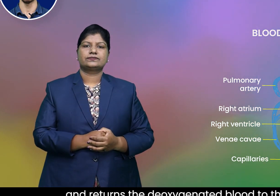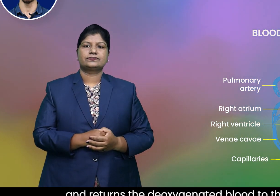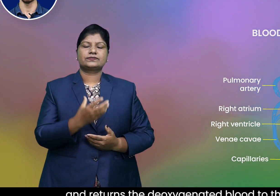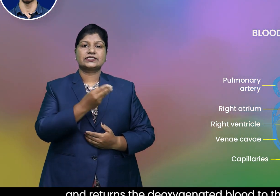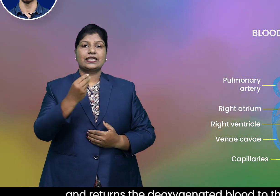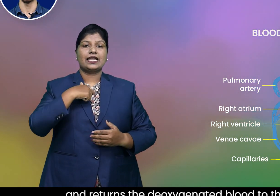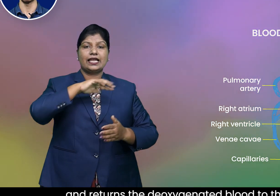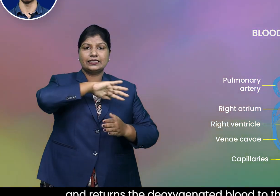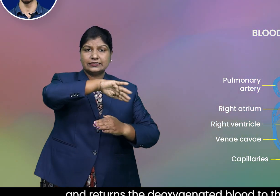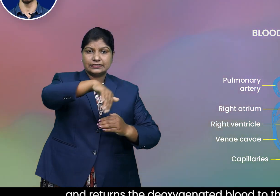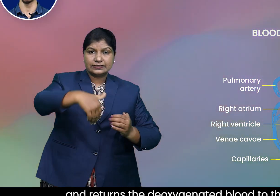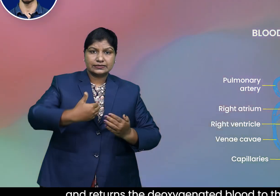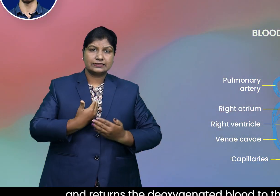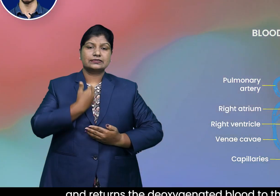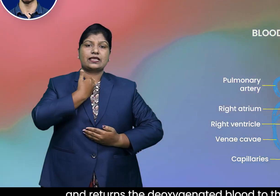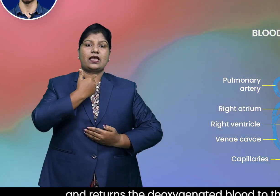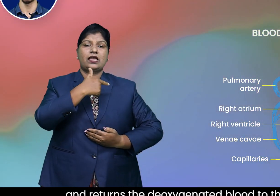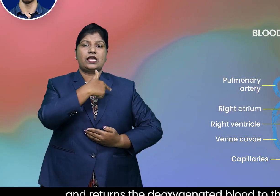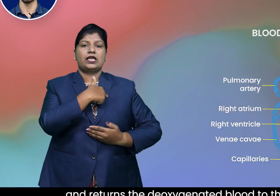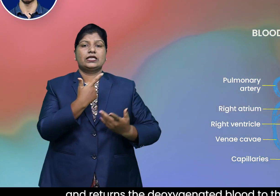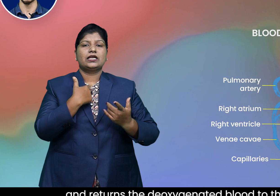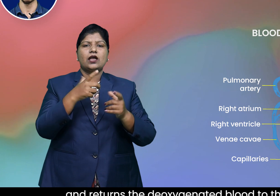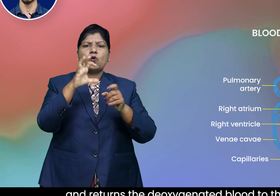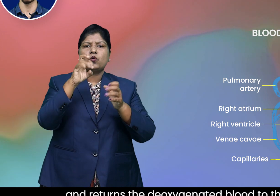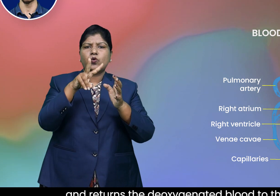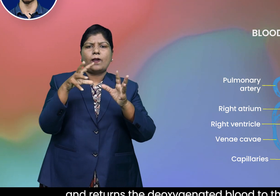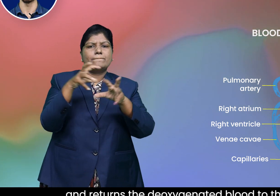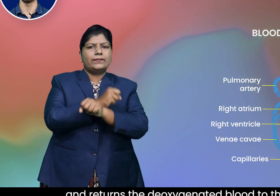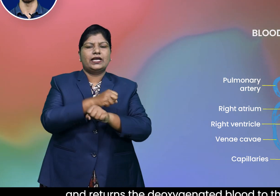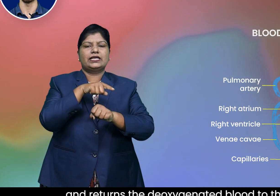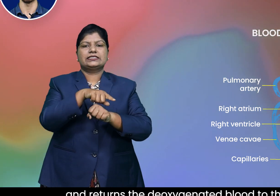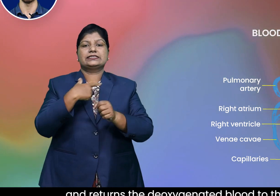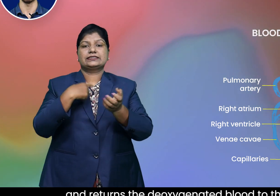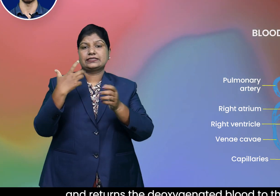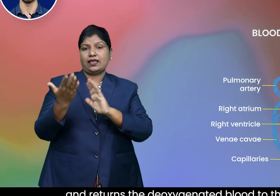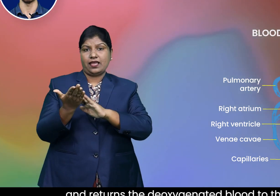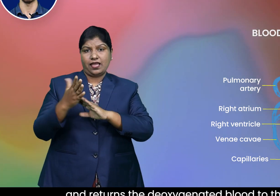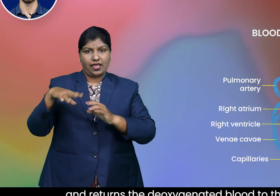and returns the deoxygenated blood to the right atrium.